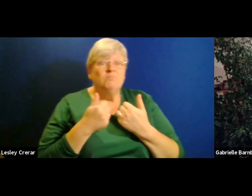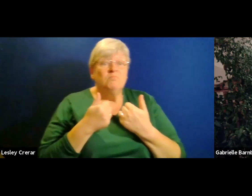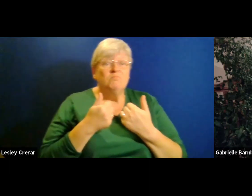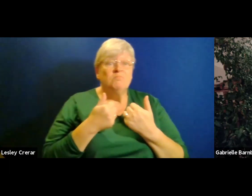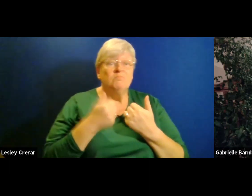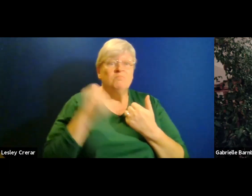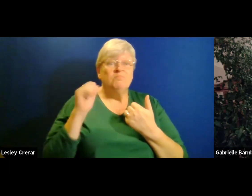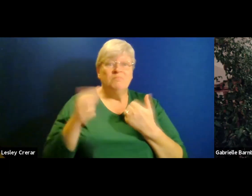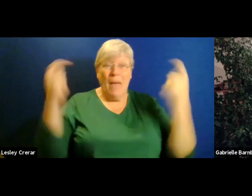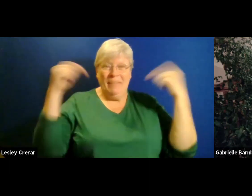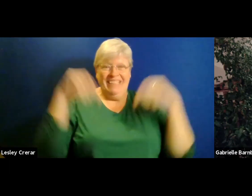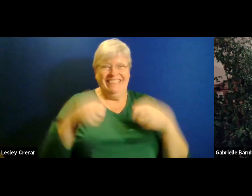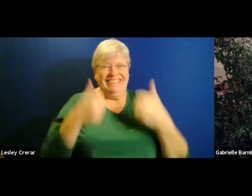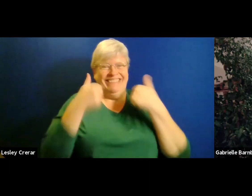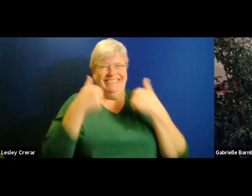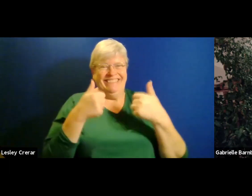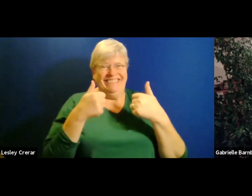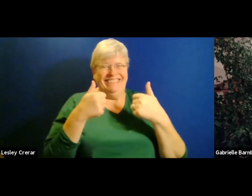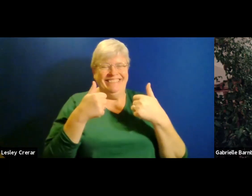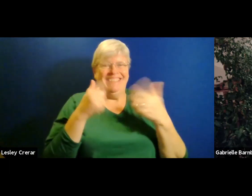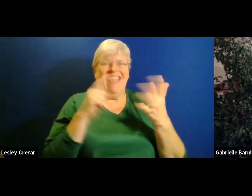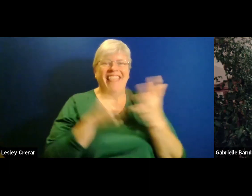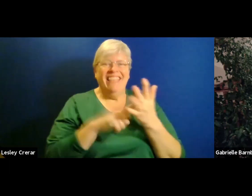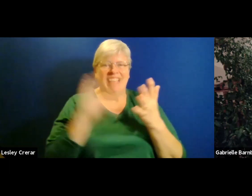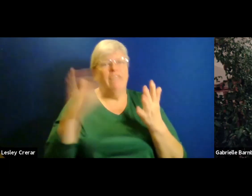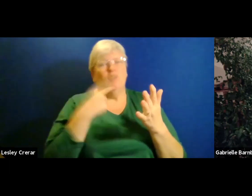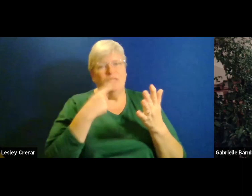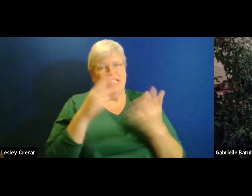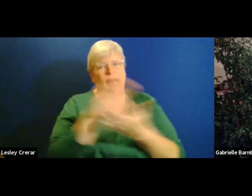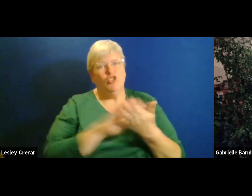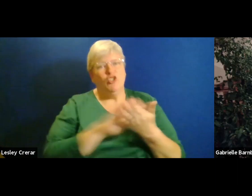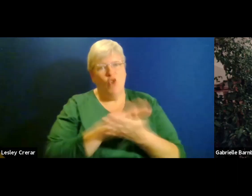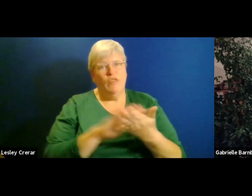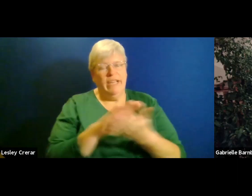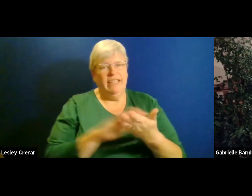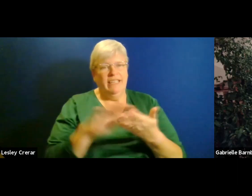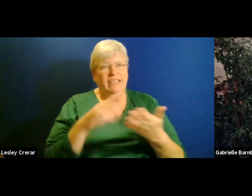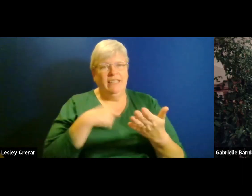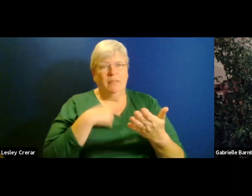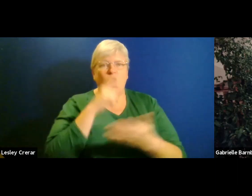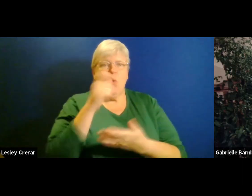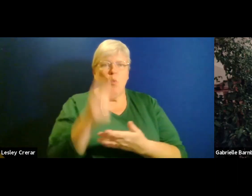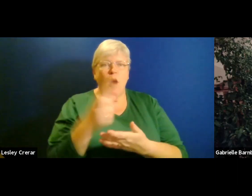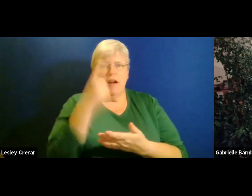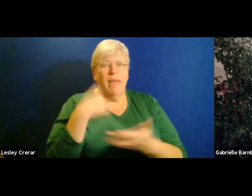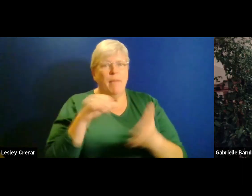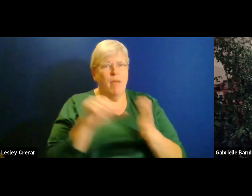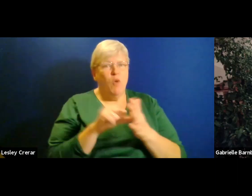Yes, I'm here. Lesley, I must apologize to you because there is a word here that might be tricky.